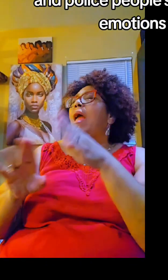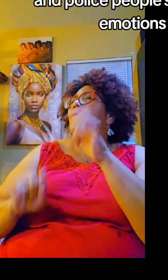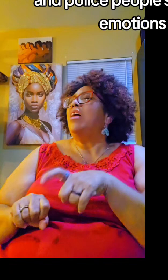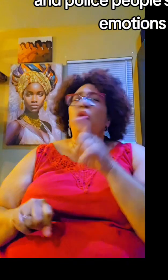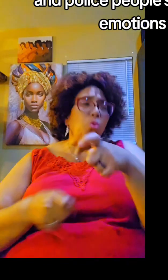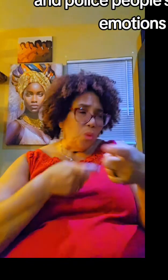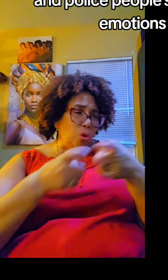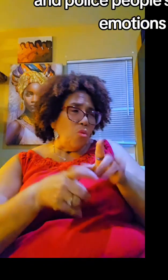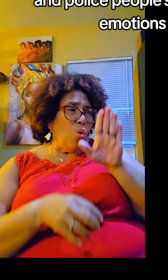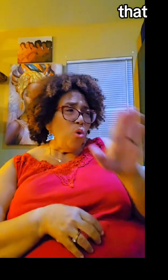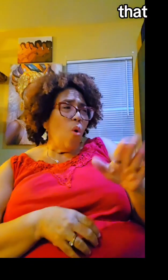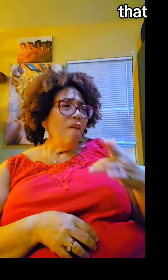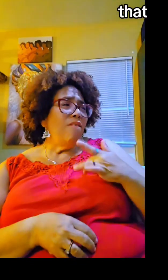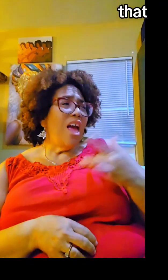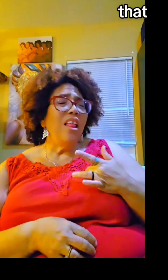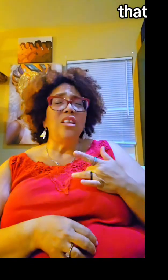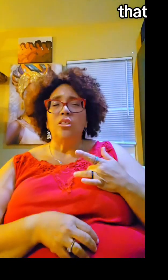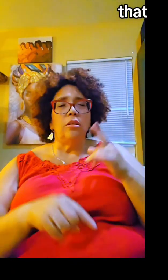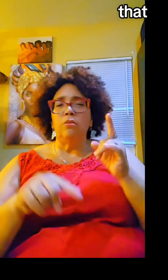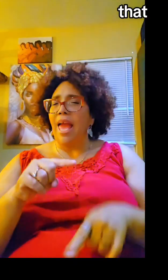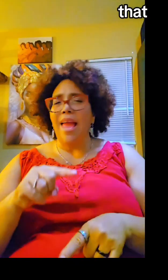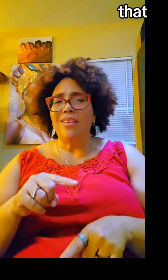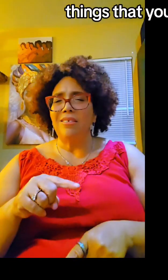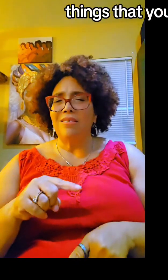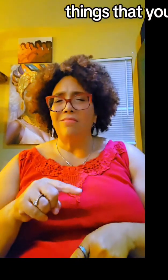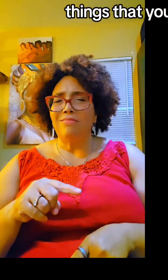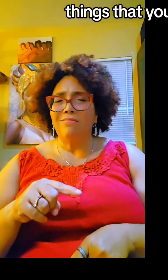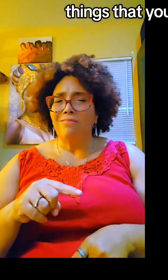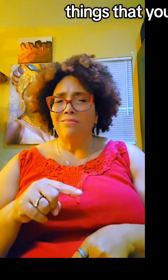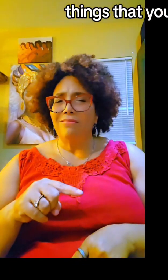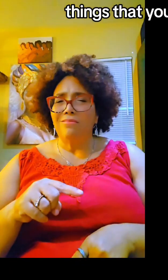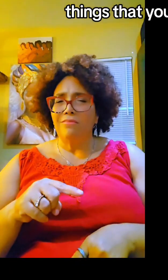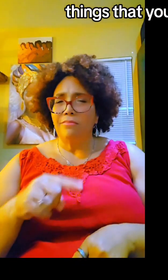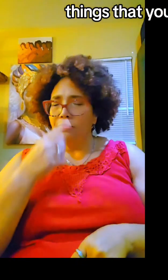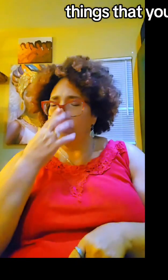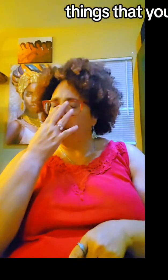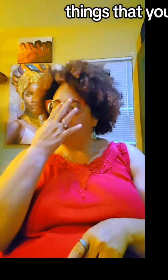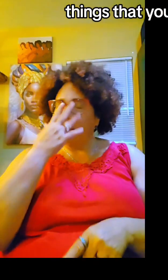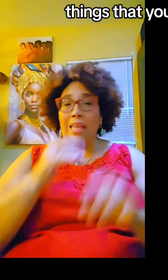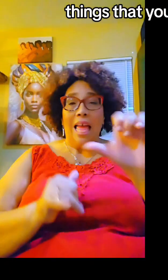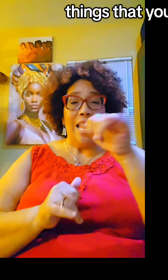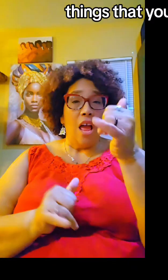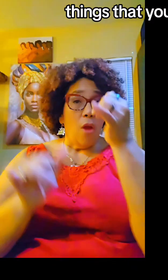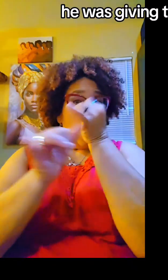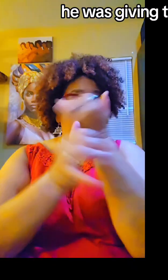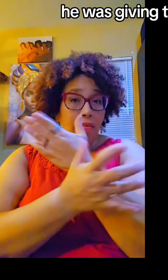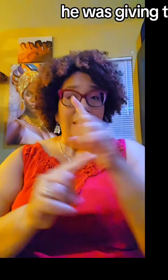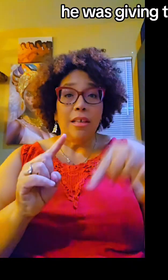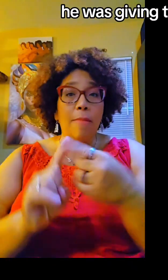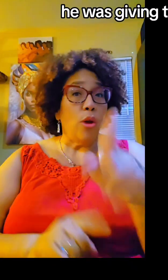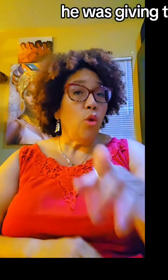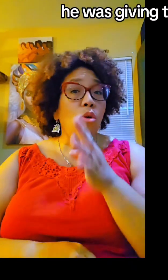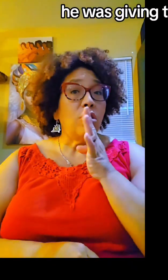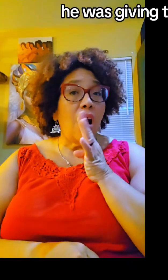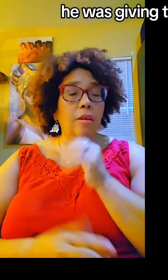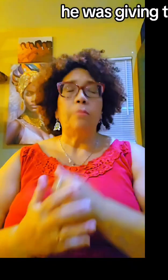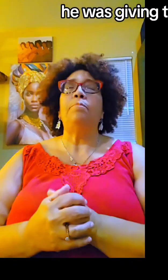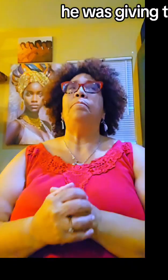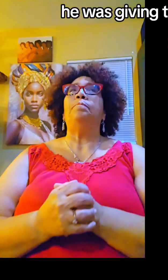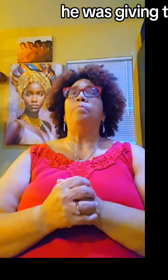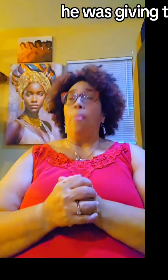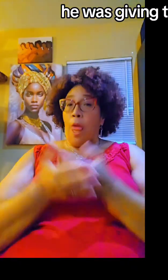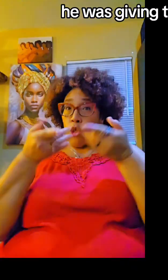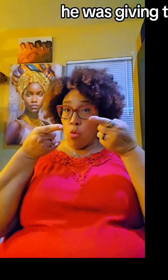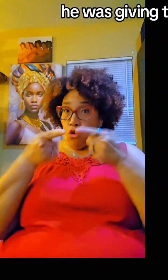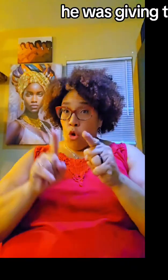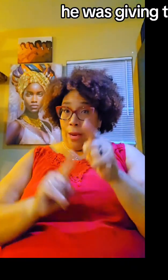police people's feelings, emotions, reactions. You just don't get to do that. Here's another ironic thing about things that you say. I guess that during the speech